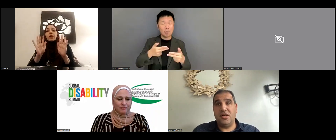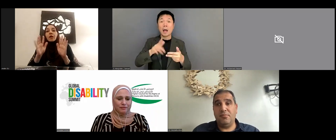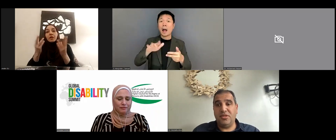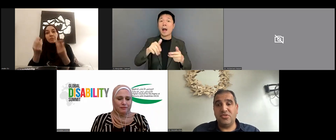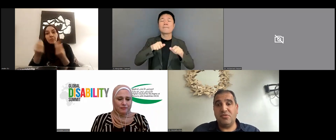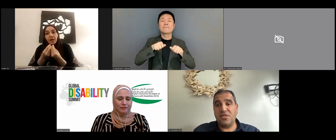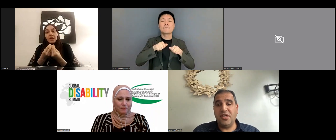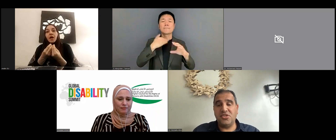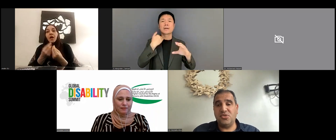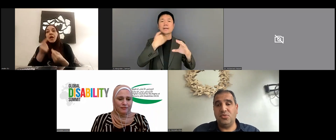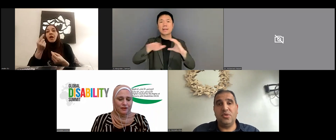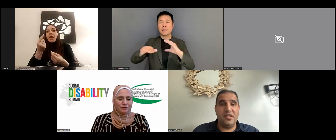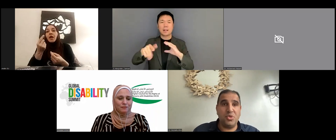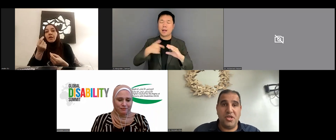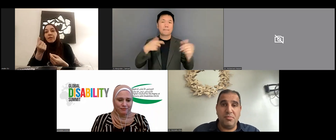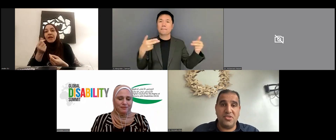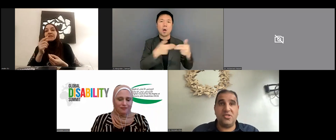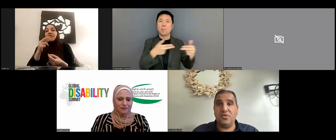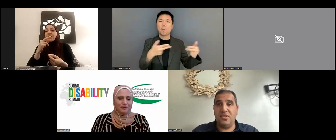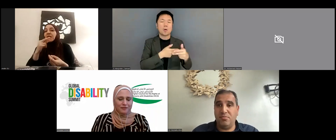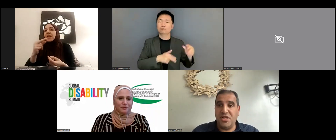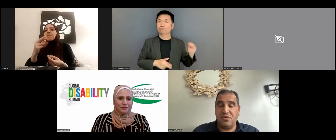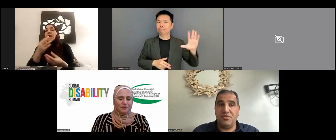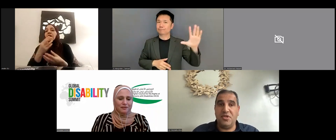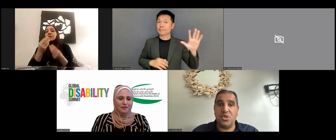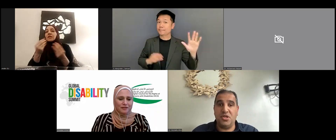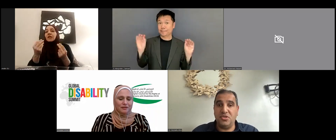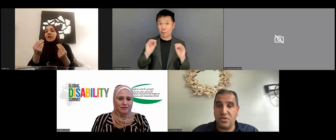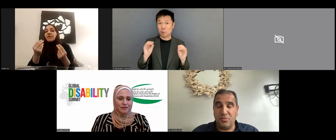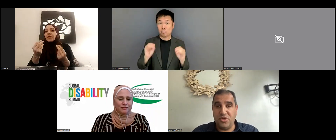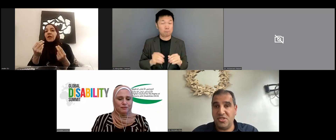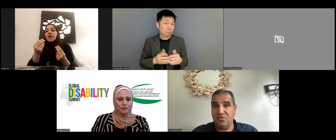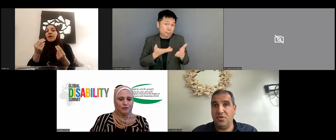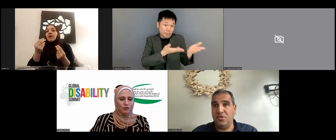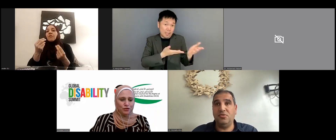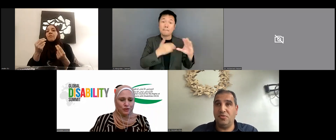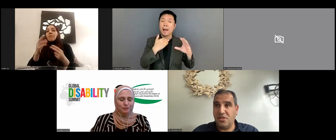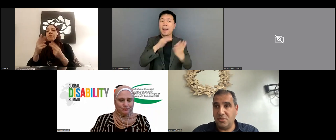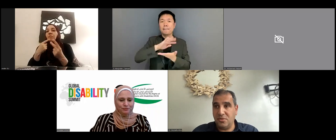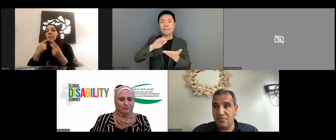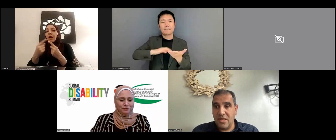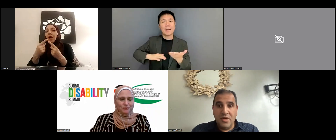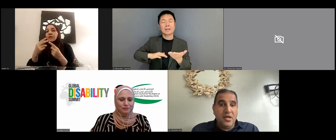earlier. I don't have slides to share, but you can please feel free to share the talking points if you.